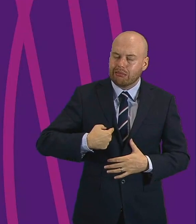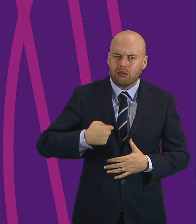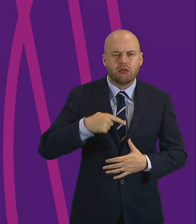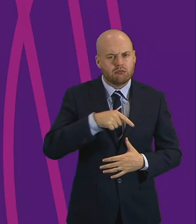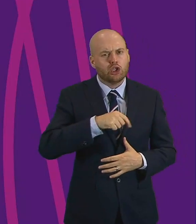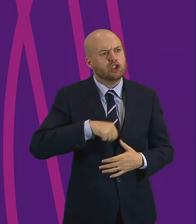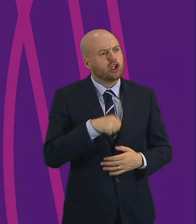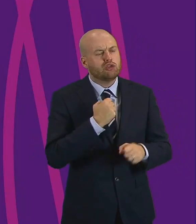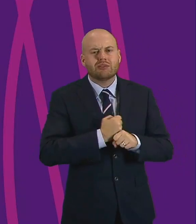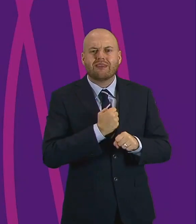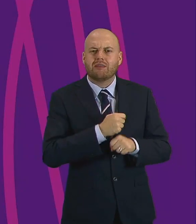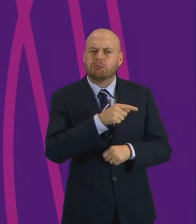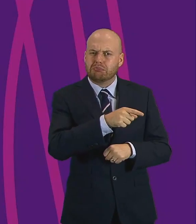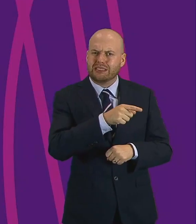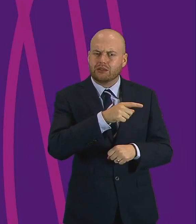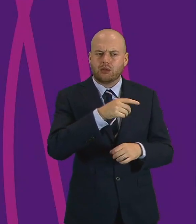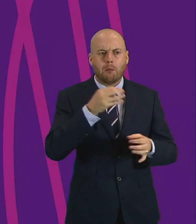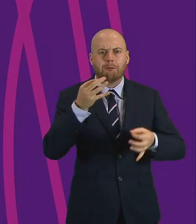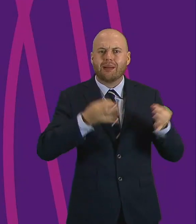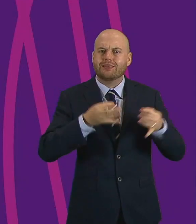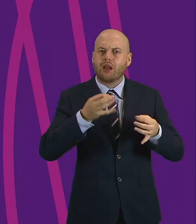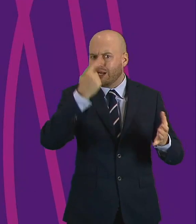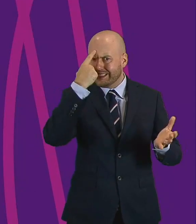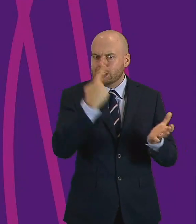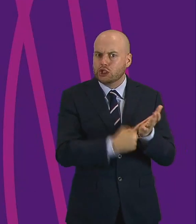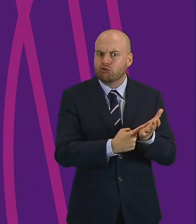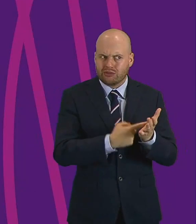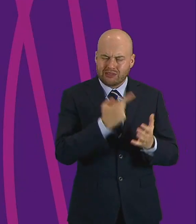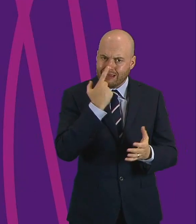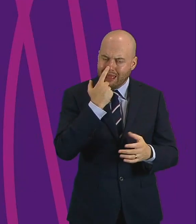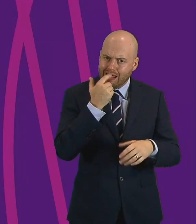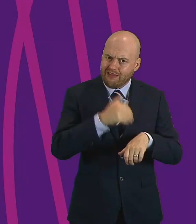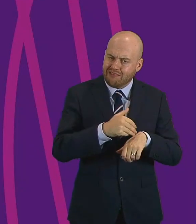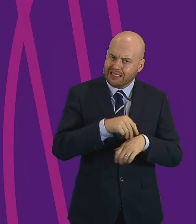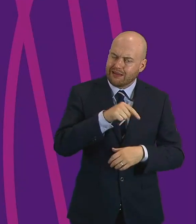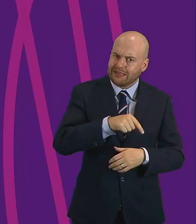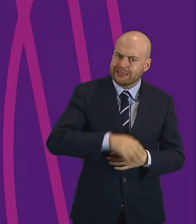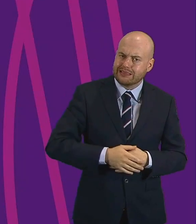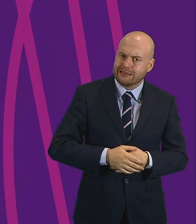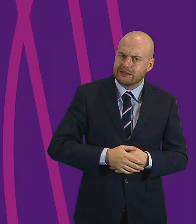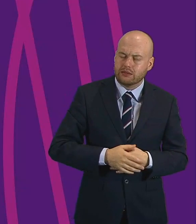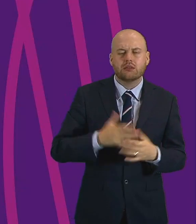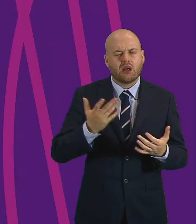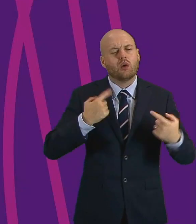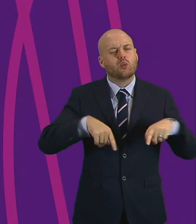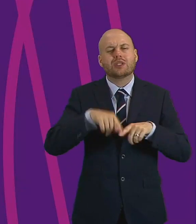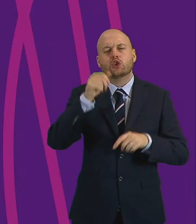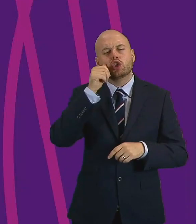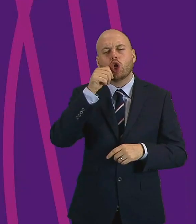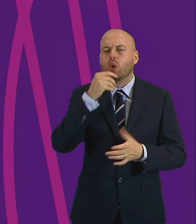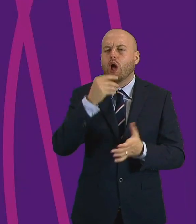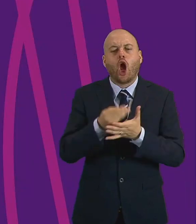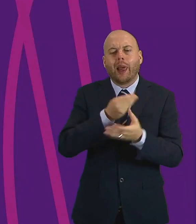the Cabinet Secretary candidly admitted last week when she said recovery could be slower here as a result of easing lockdown in a different way to the